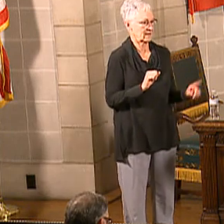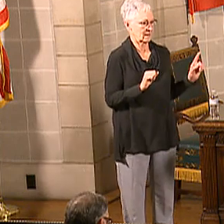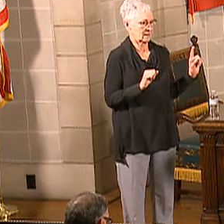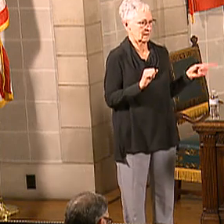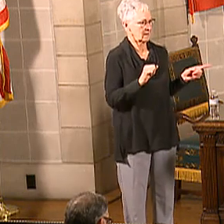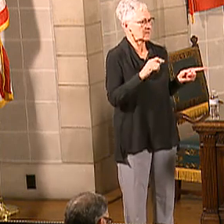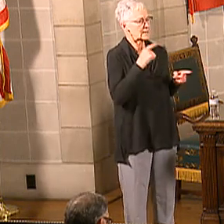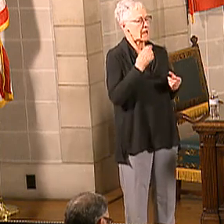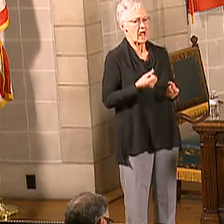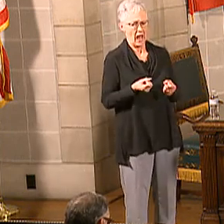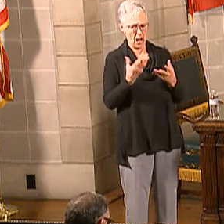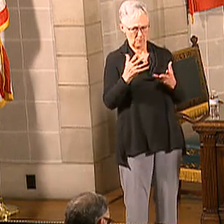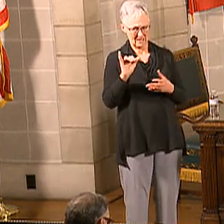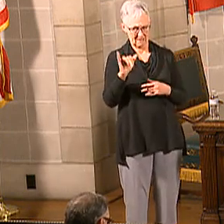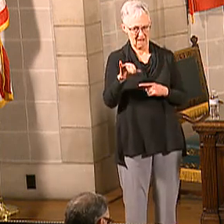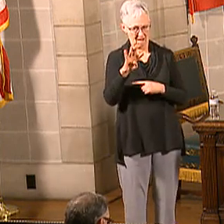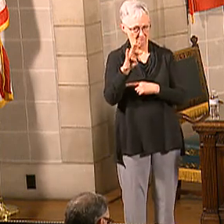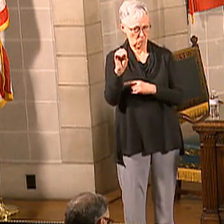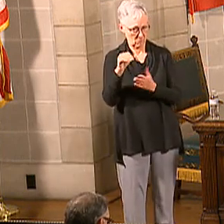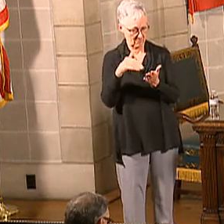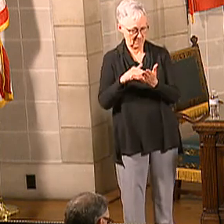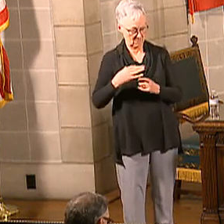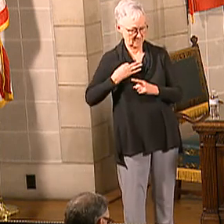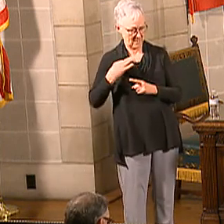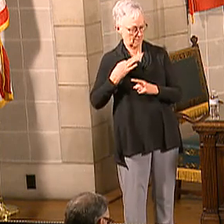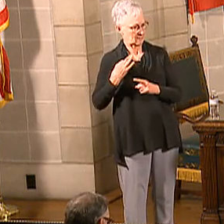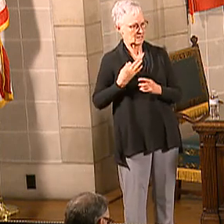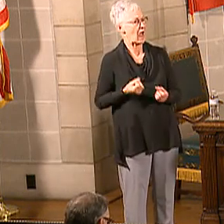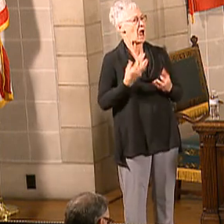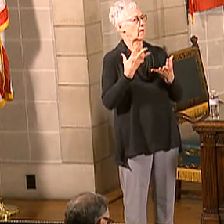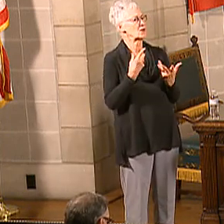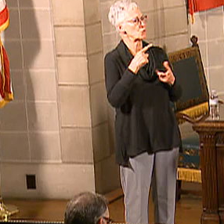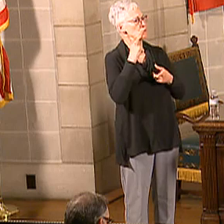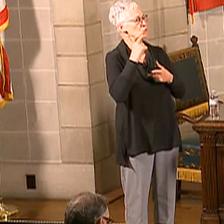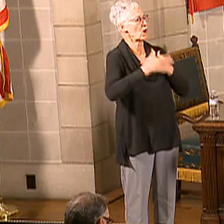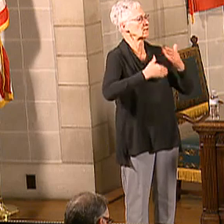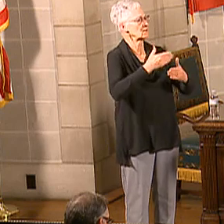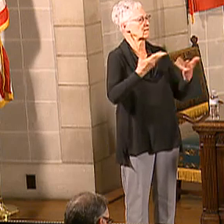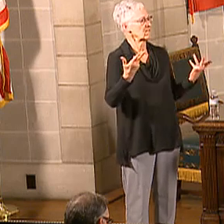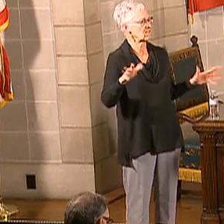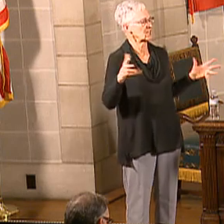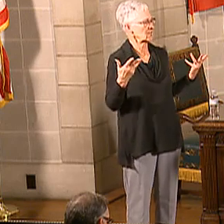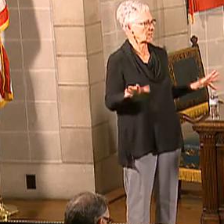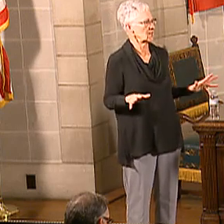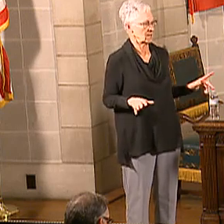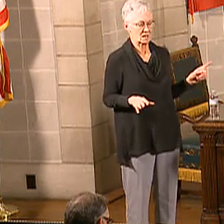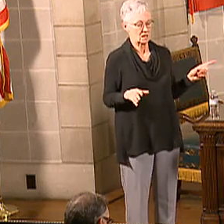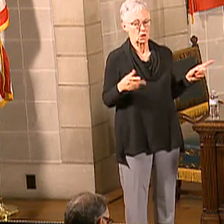answer from the federal government for anyone at this point. We had hoped we'd get that this week. We have not, so we'll be